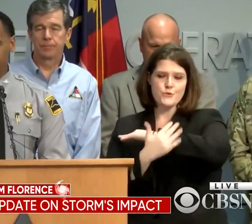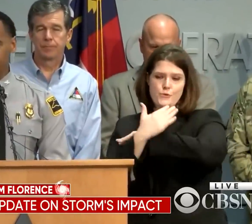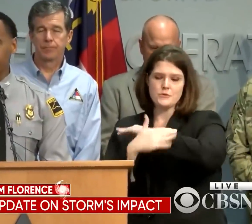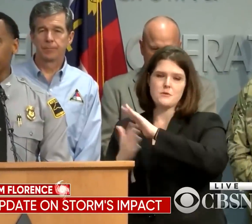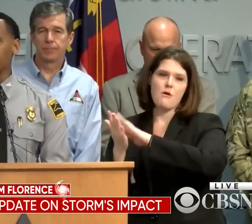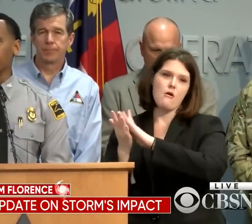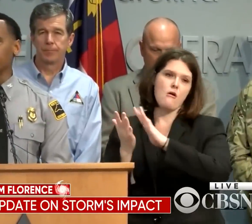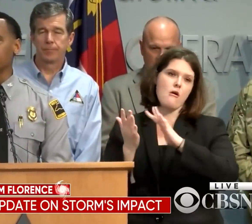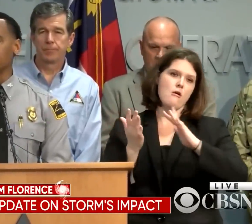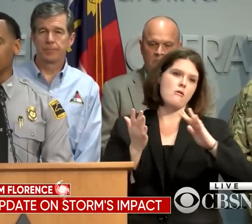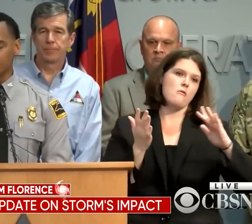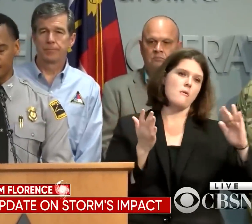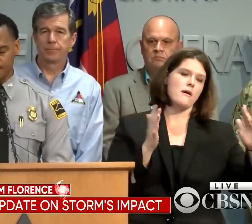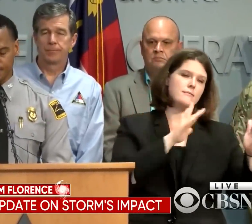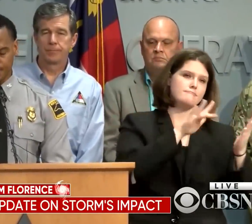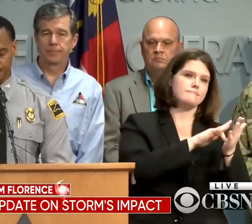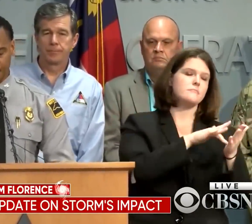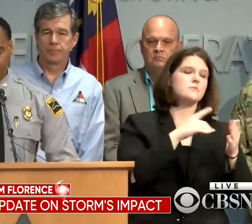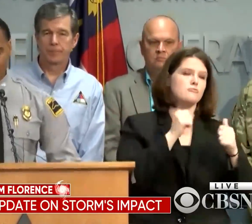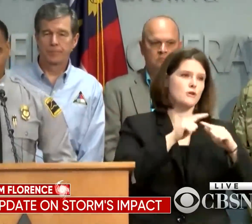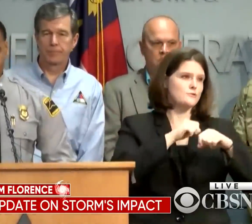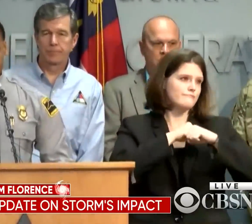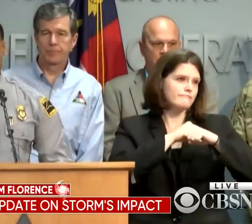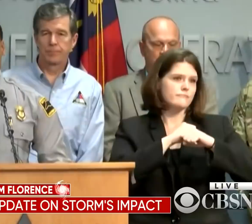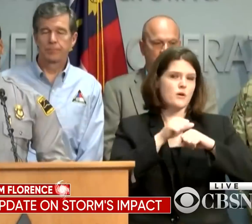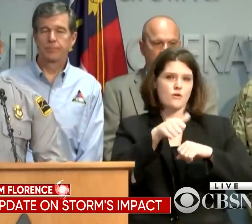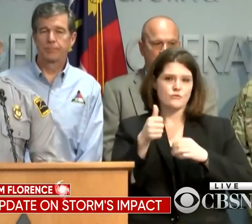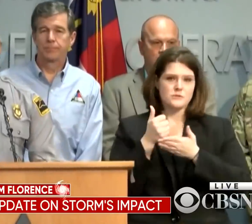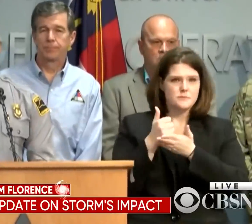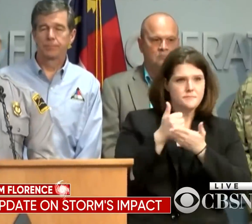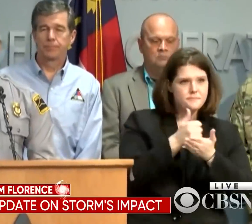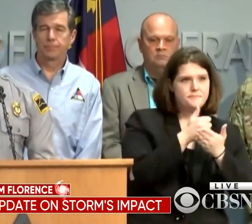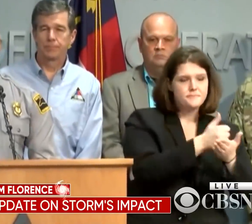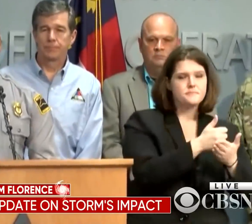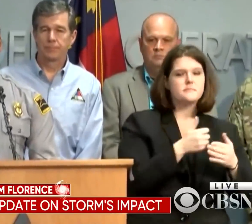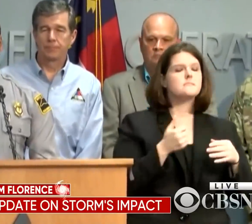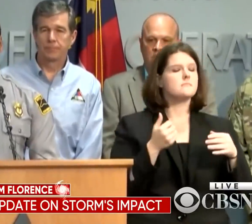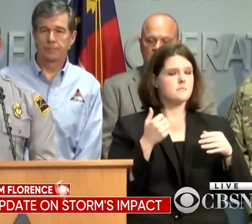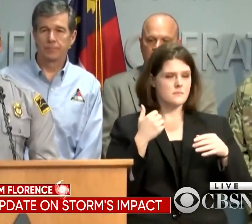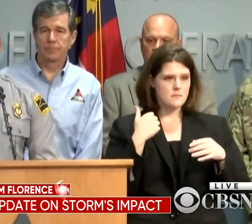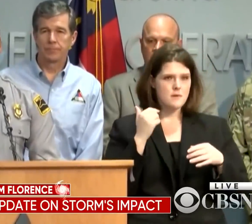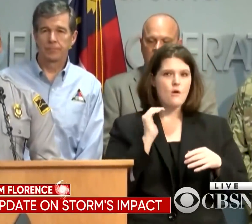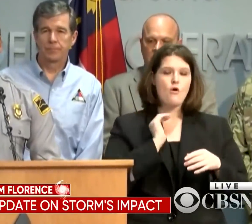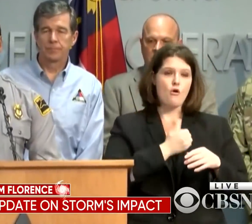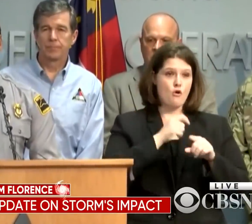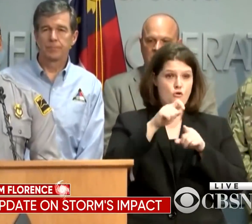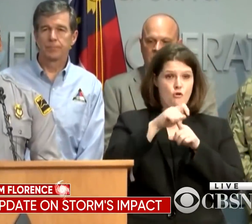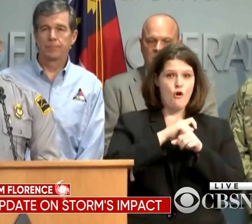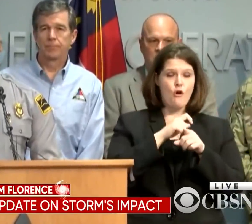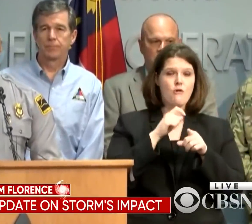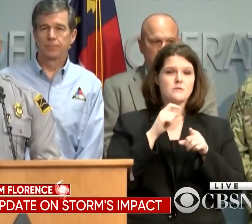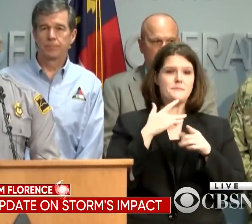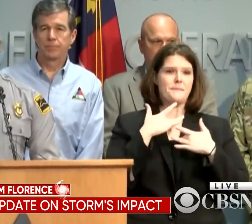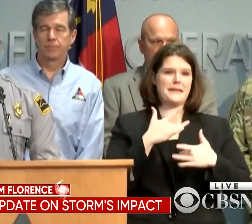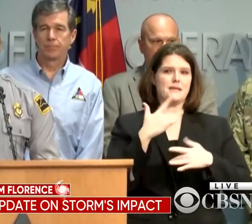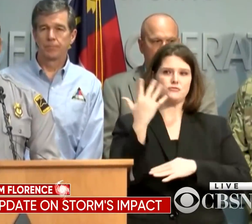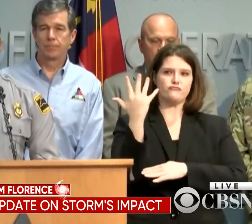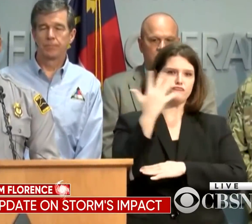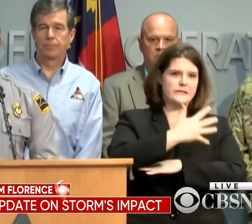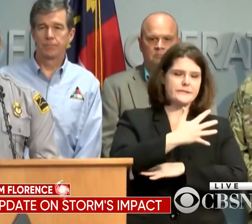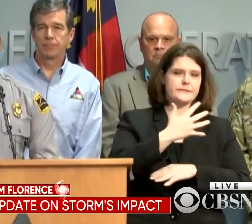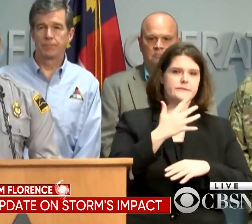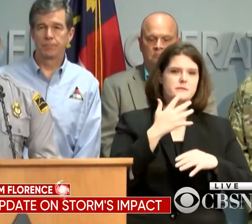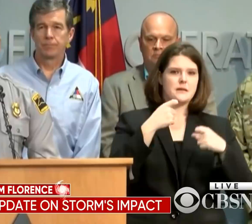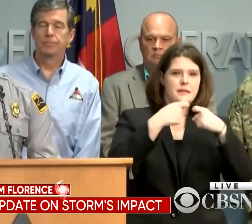to help those affected by this storm. We continue to see our primary calls for service being trees and power